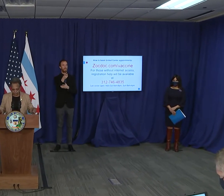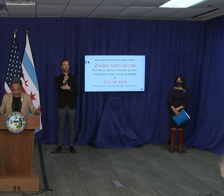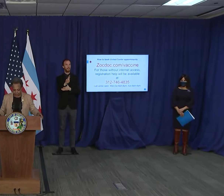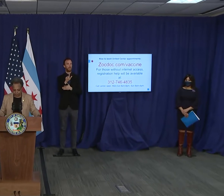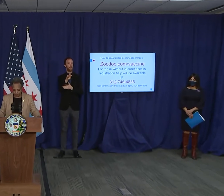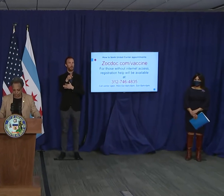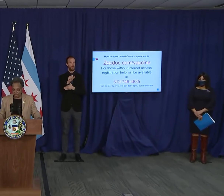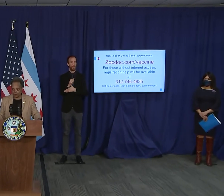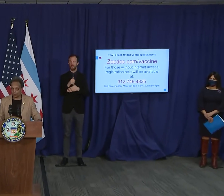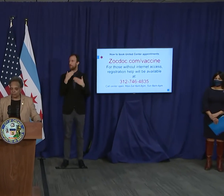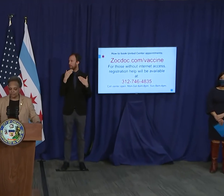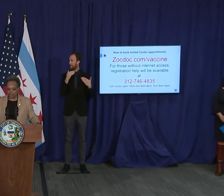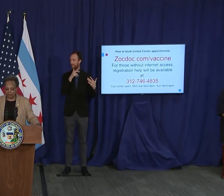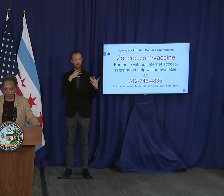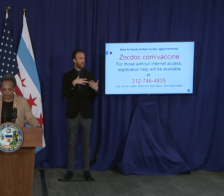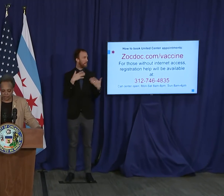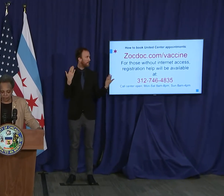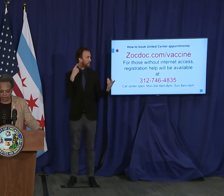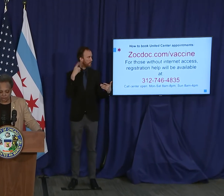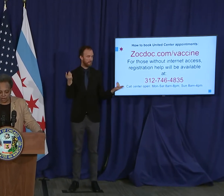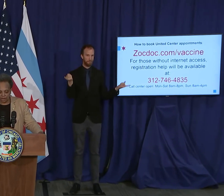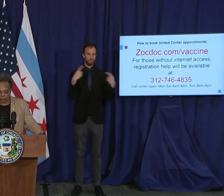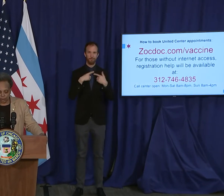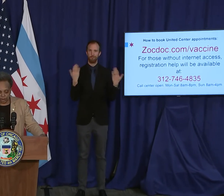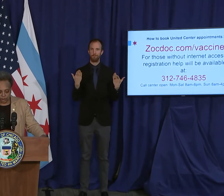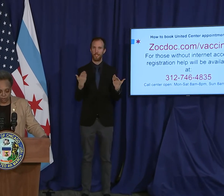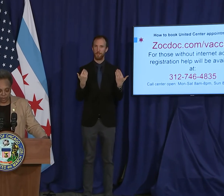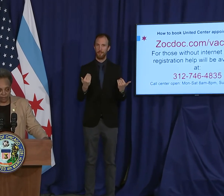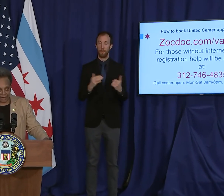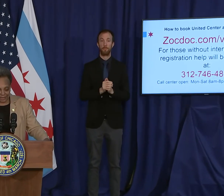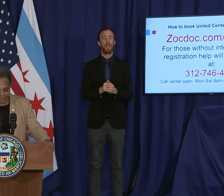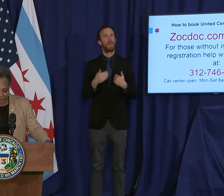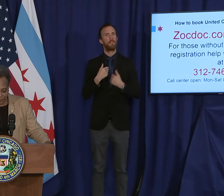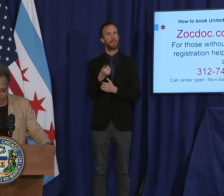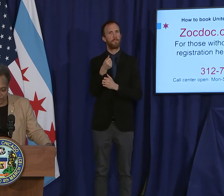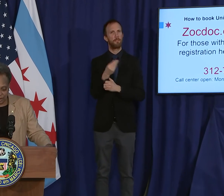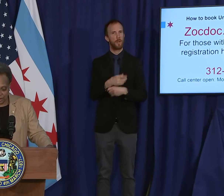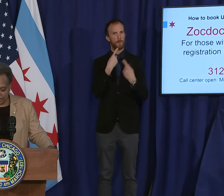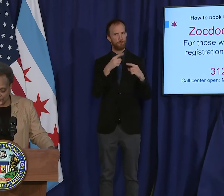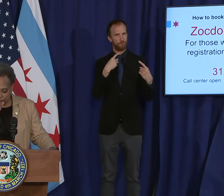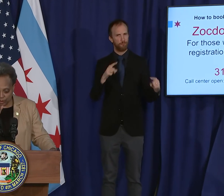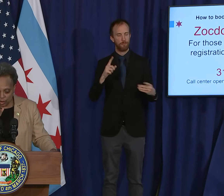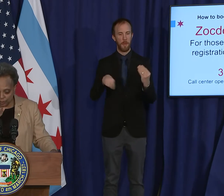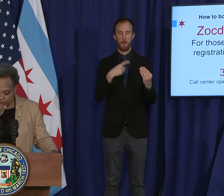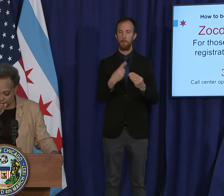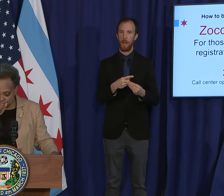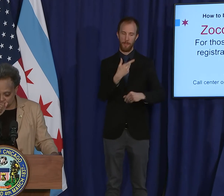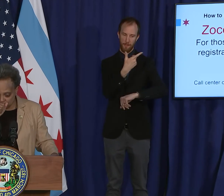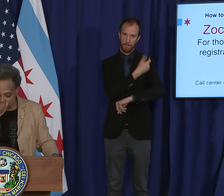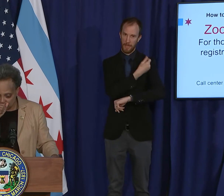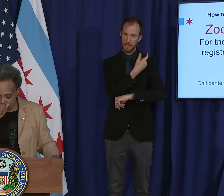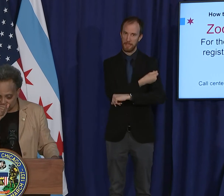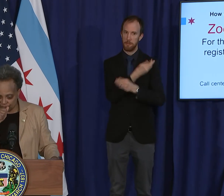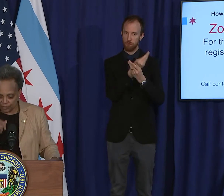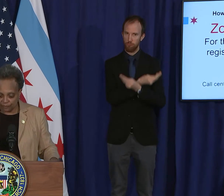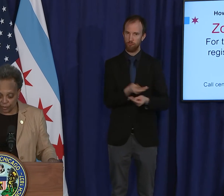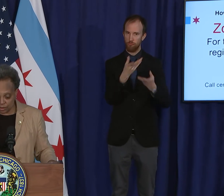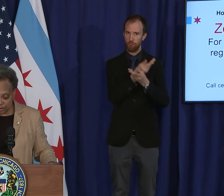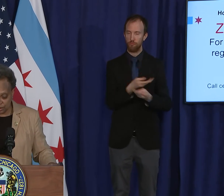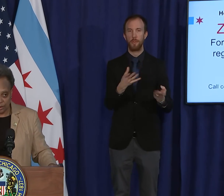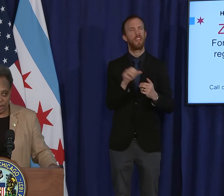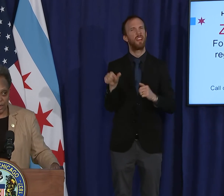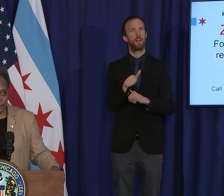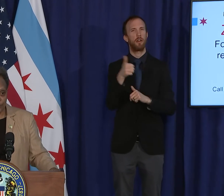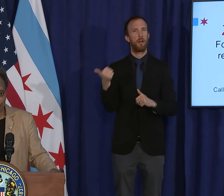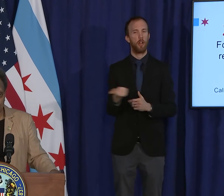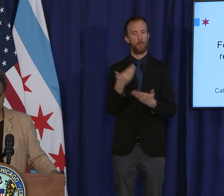us. I'm here to make several announcements related to our vaccine efforts and other reopening news.